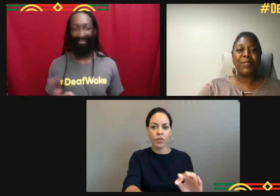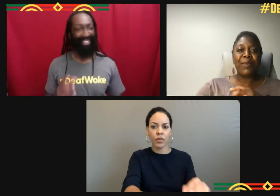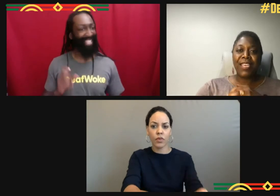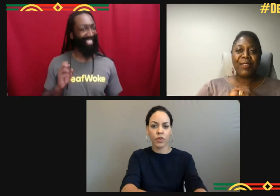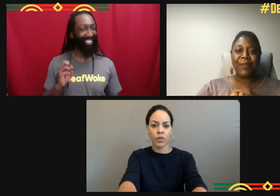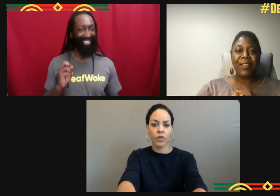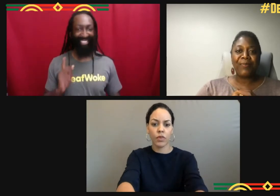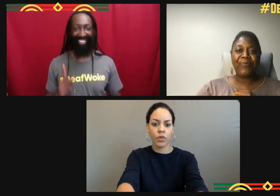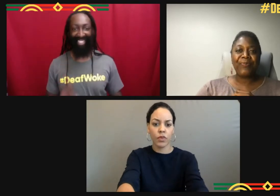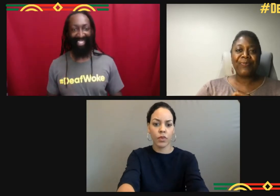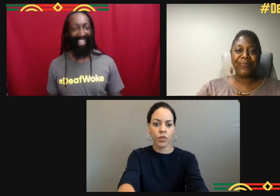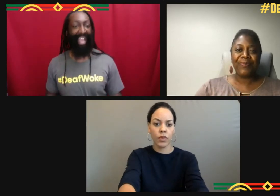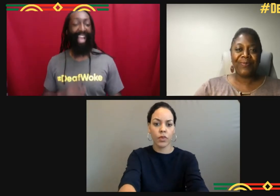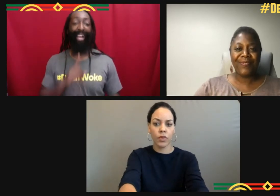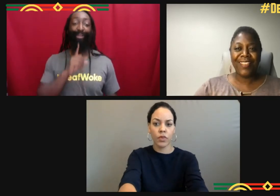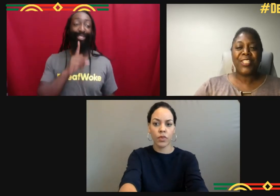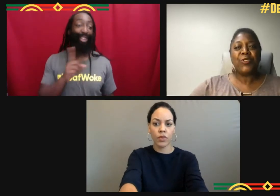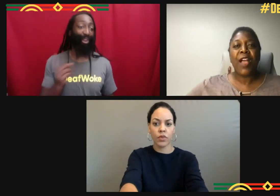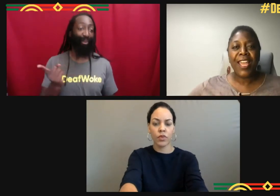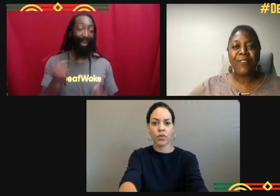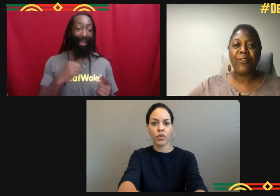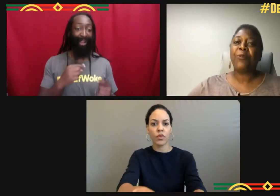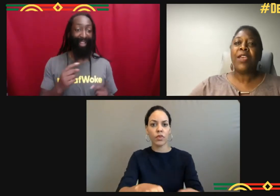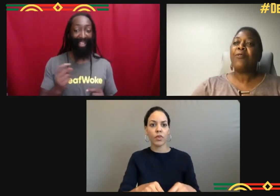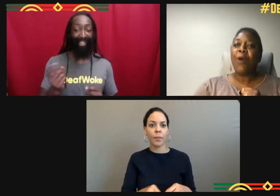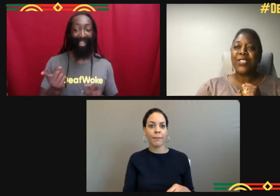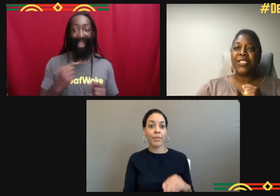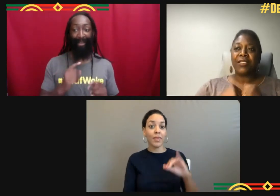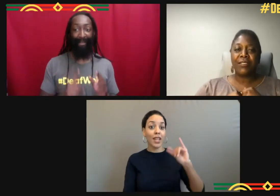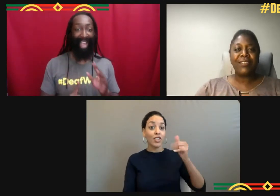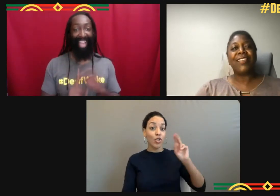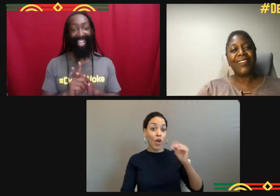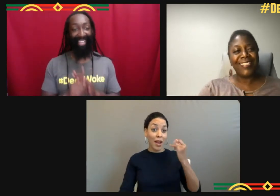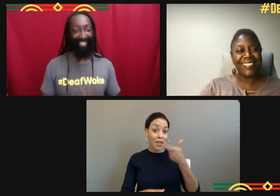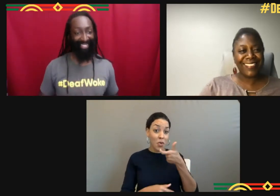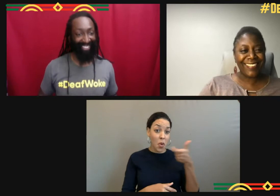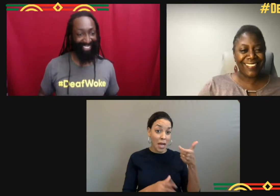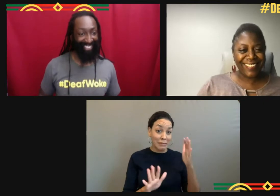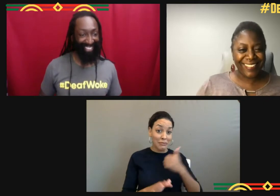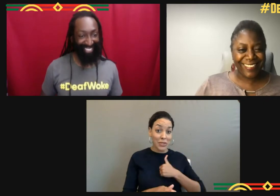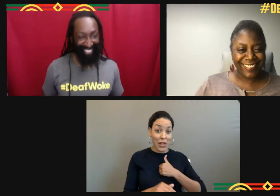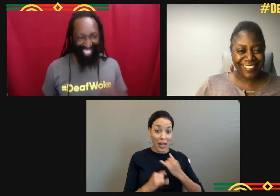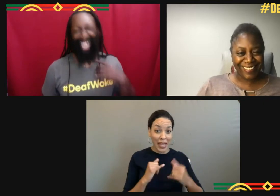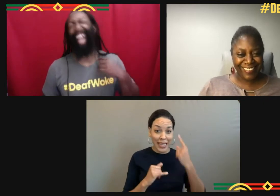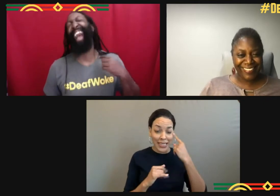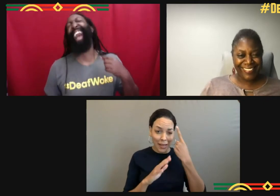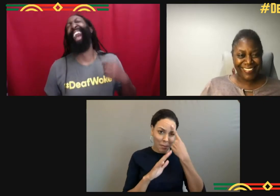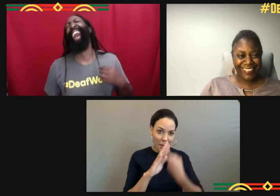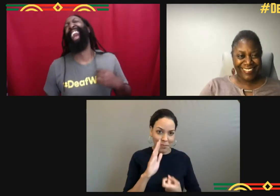I'm trying to think. It'll come to me anyway. Jerron, if you're watching. No.